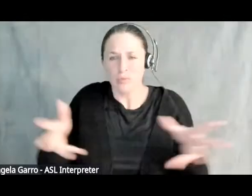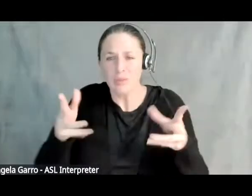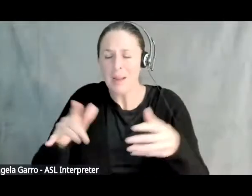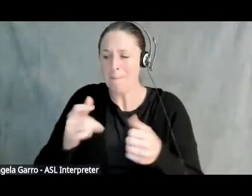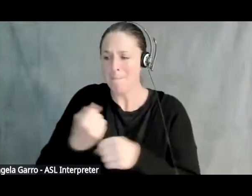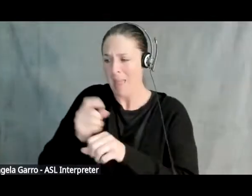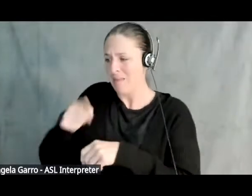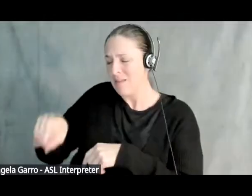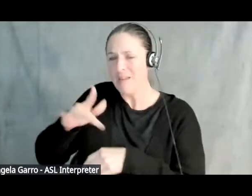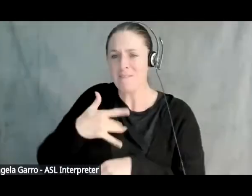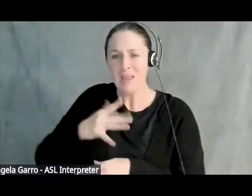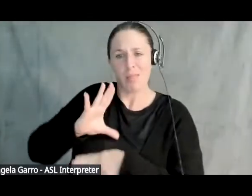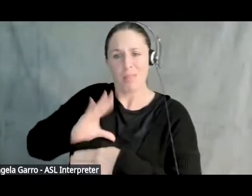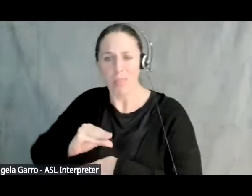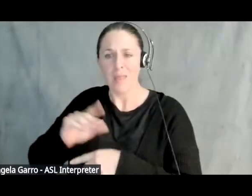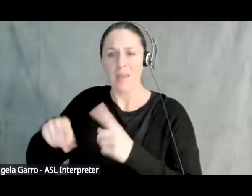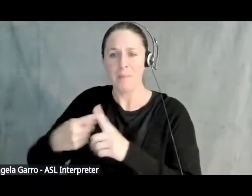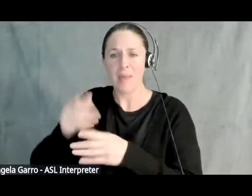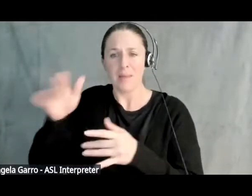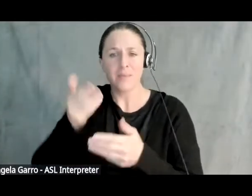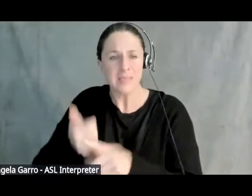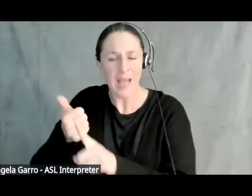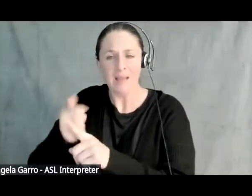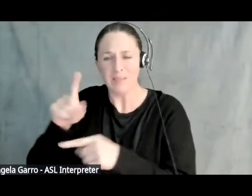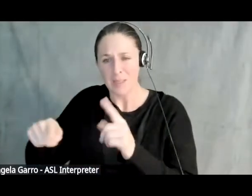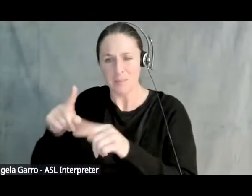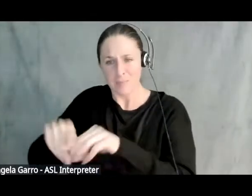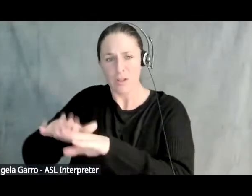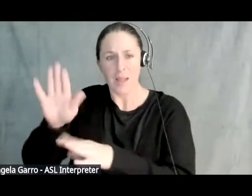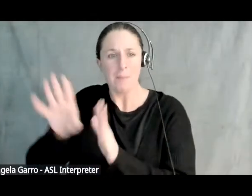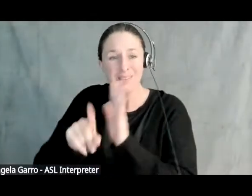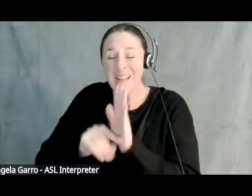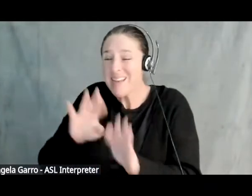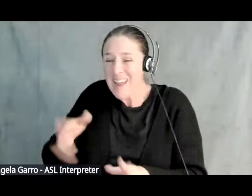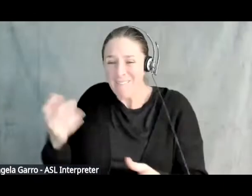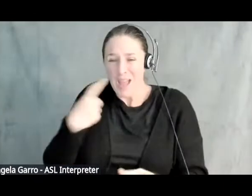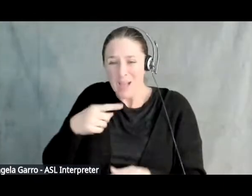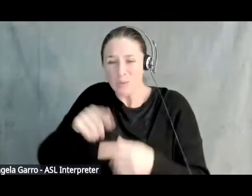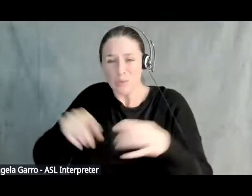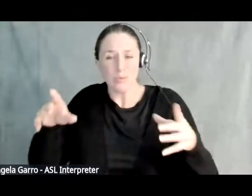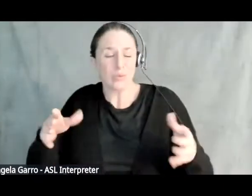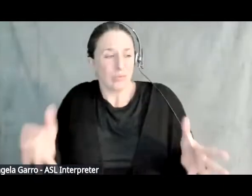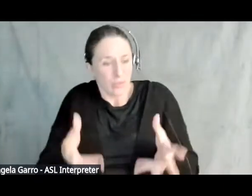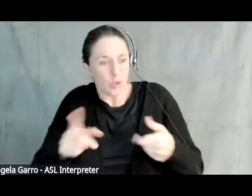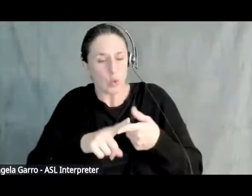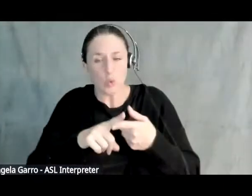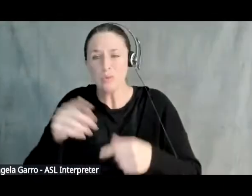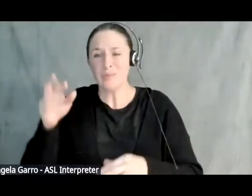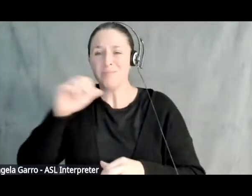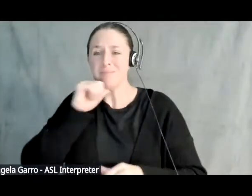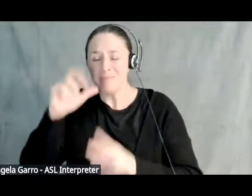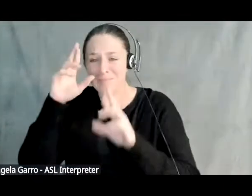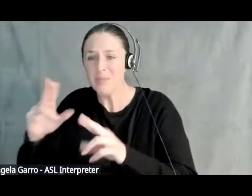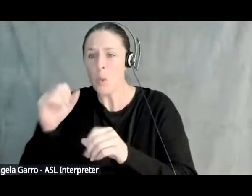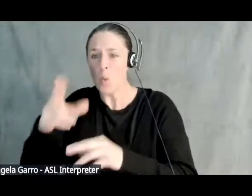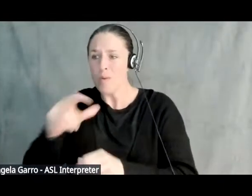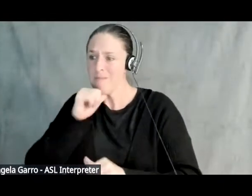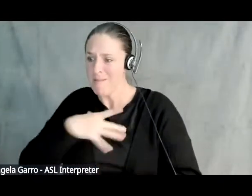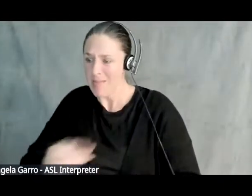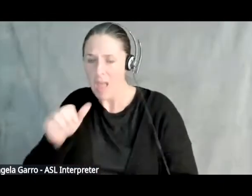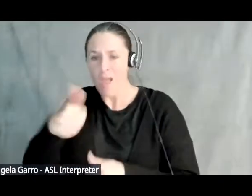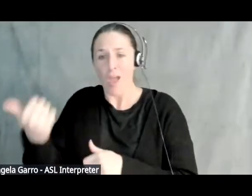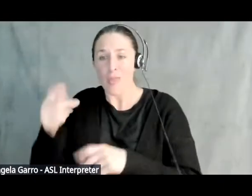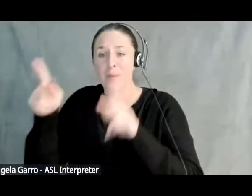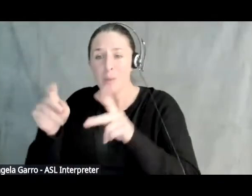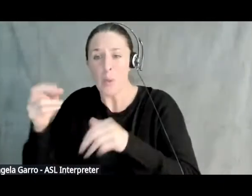themselves based on their background. I have never been asked or encouraged to ask students to dislike or disrespect their country or any country. I have never been